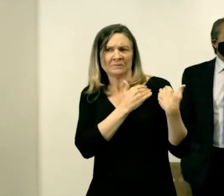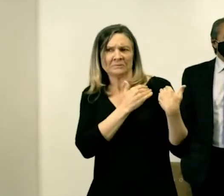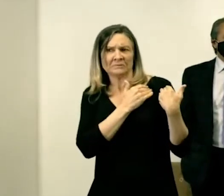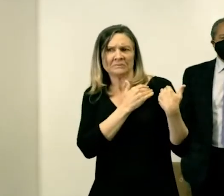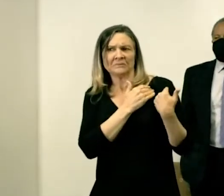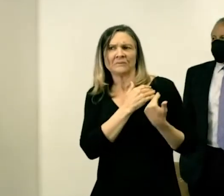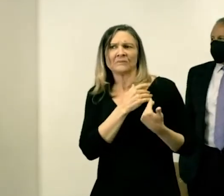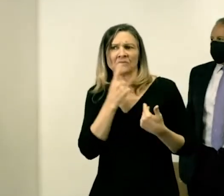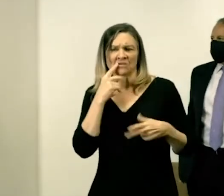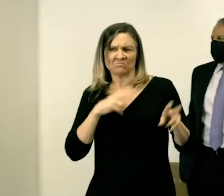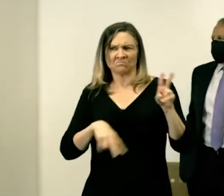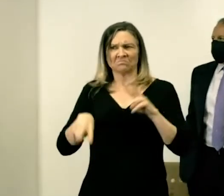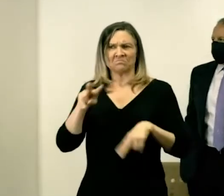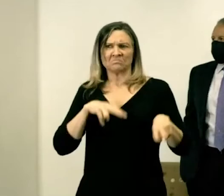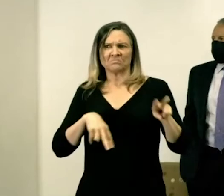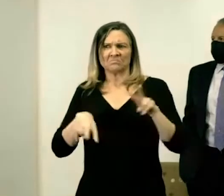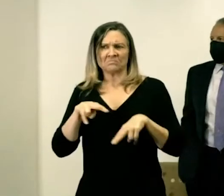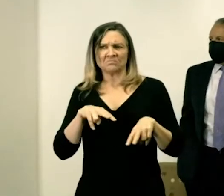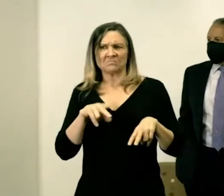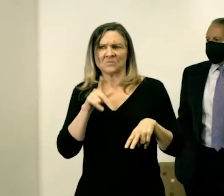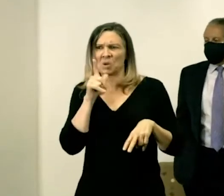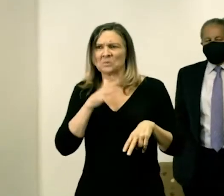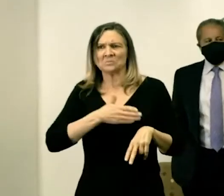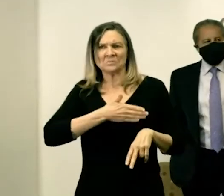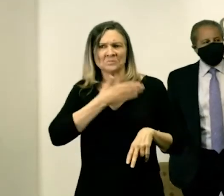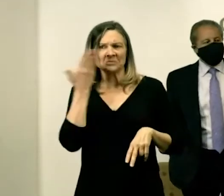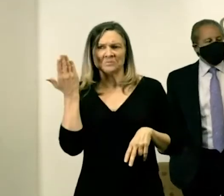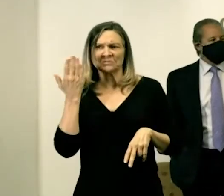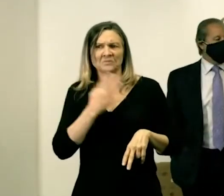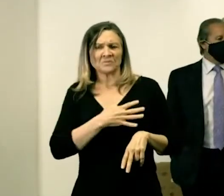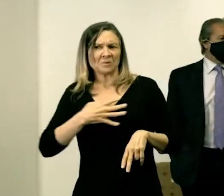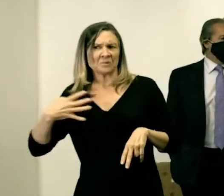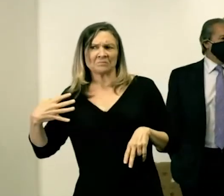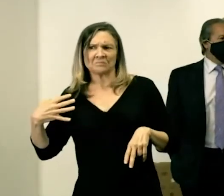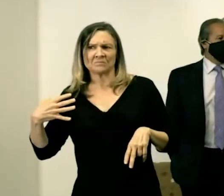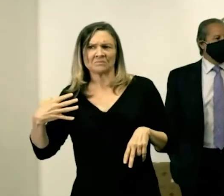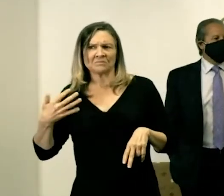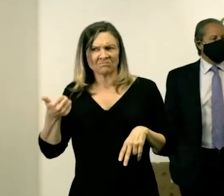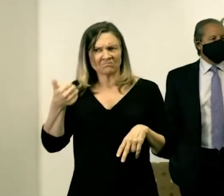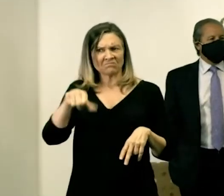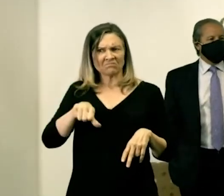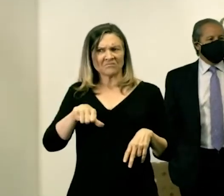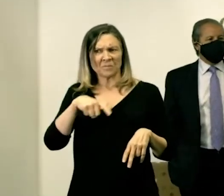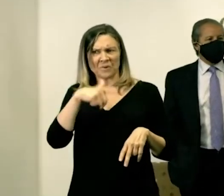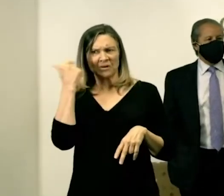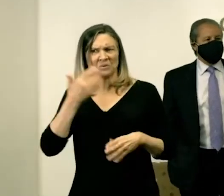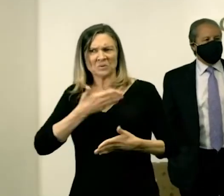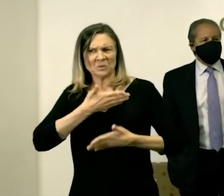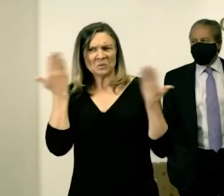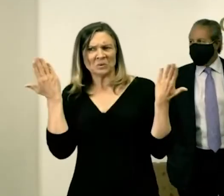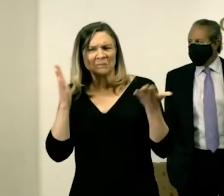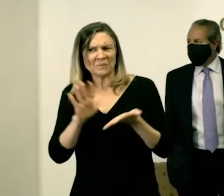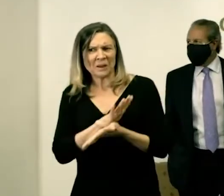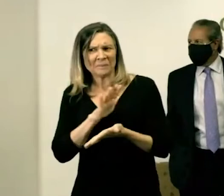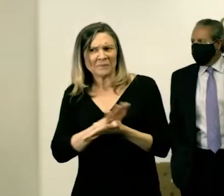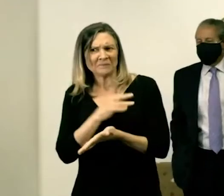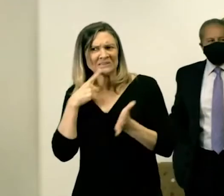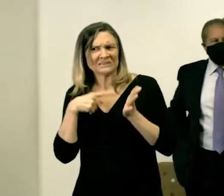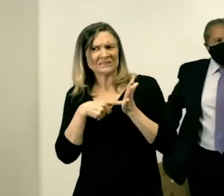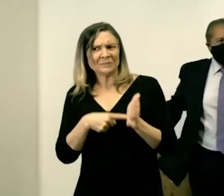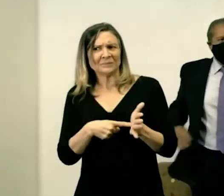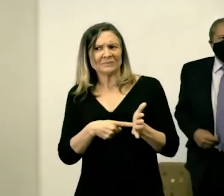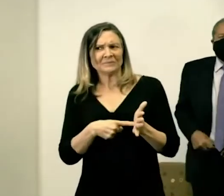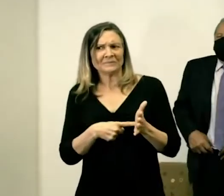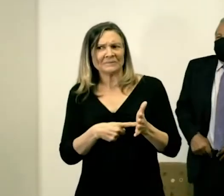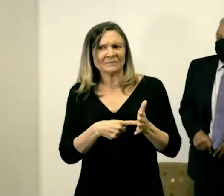our undocumented folks face this again moving forward, if they're turned away because they can't provide documentation? When you have your